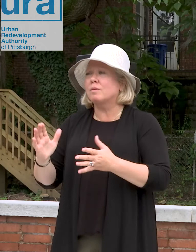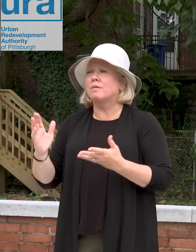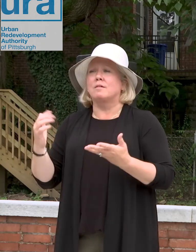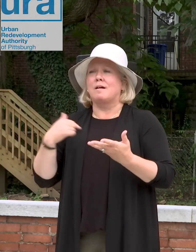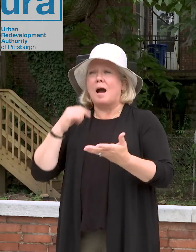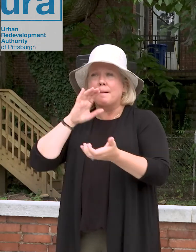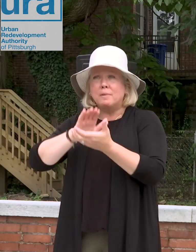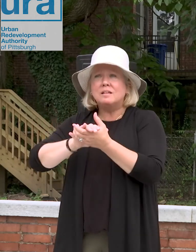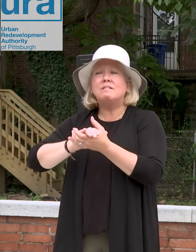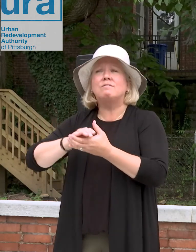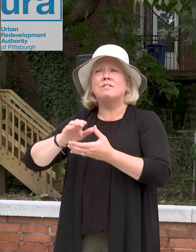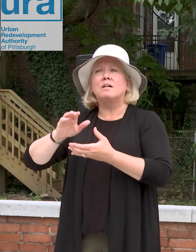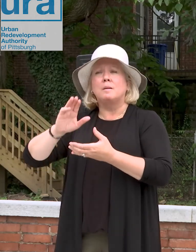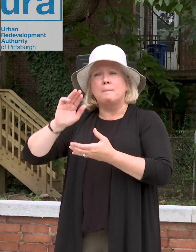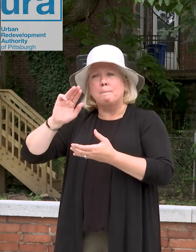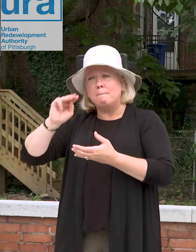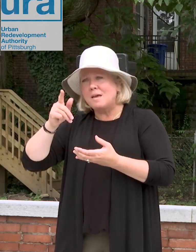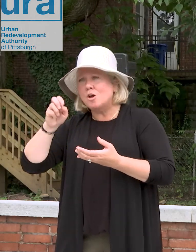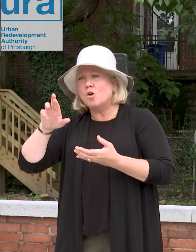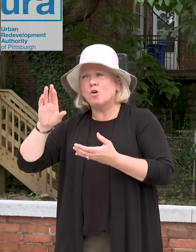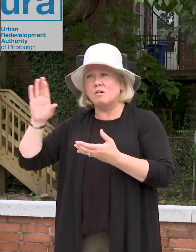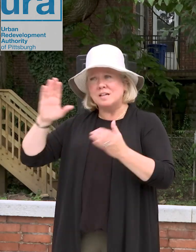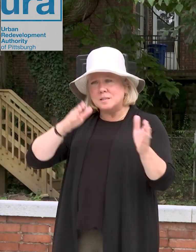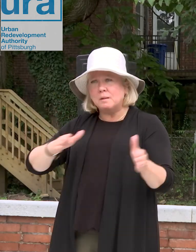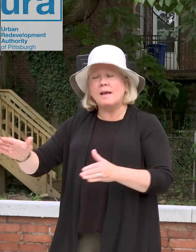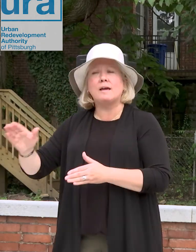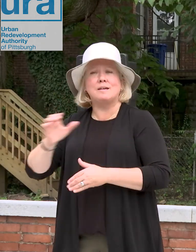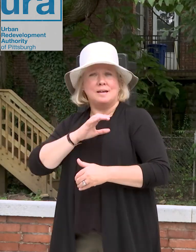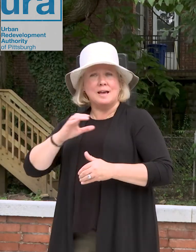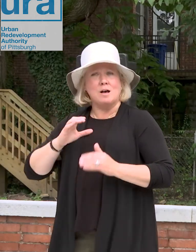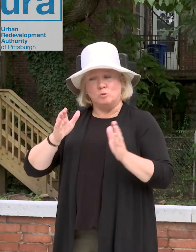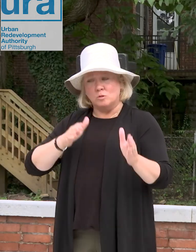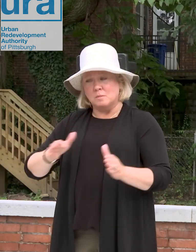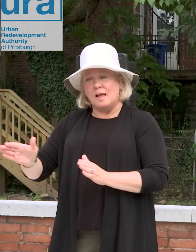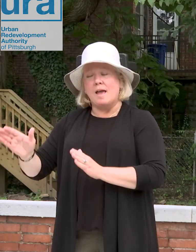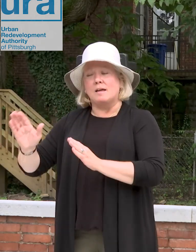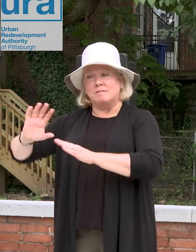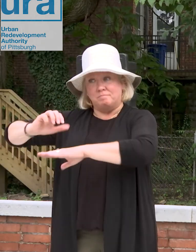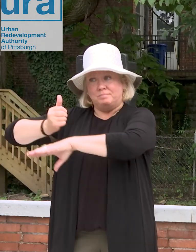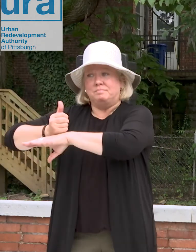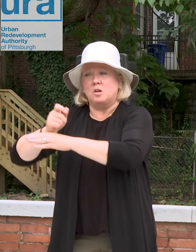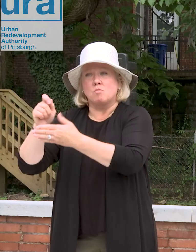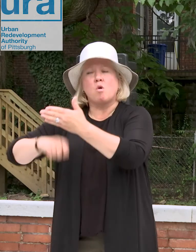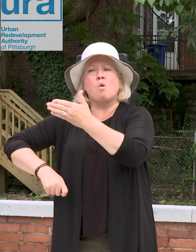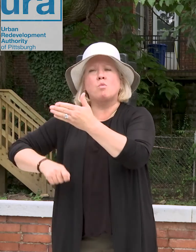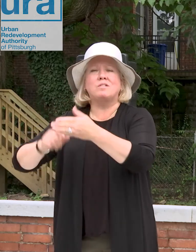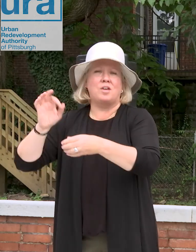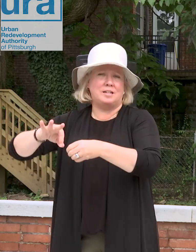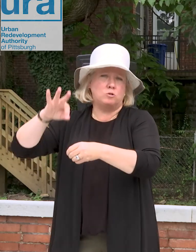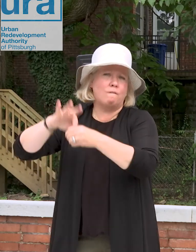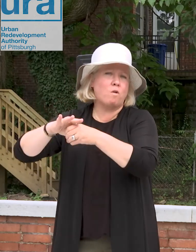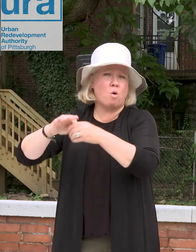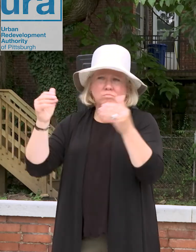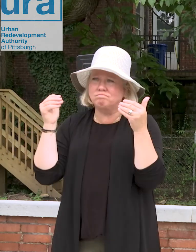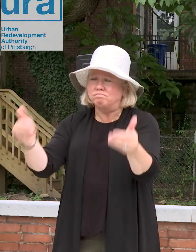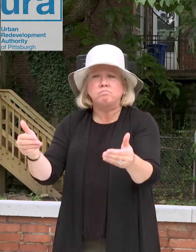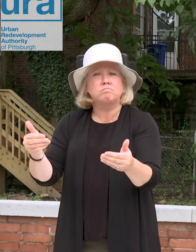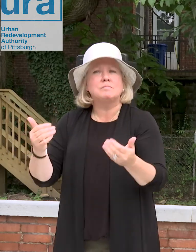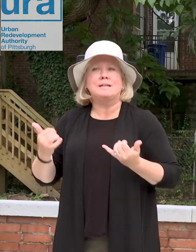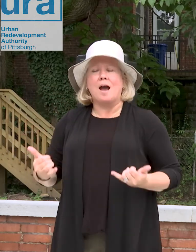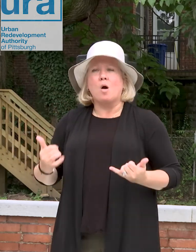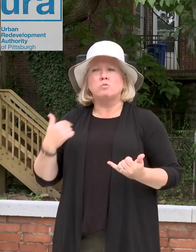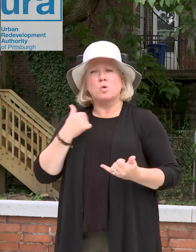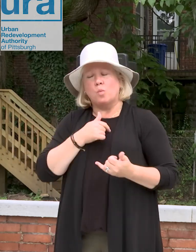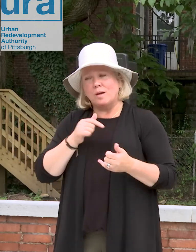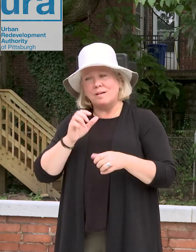that the mayor and council leadership put together needs to be voted on immediately so that we can begin investing the additional $6